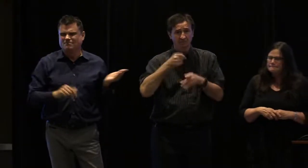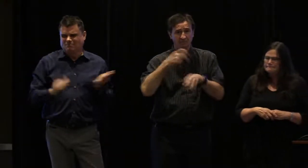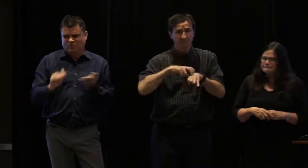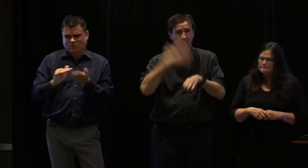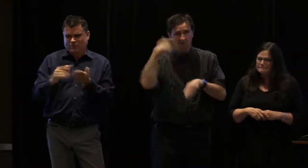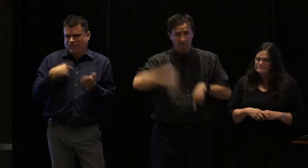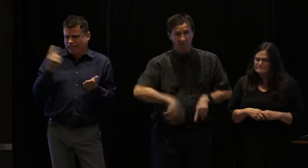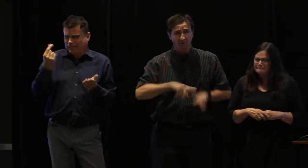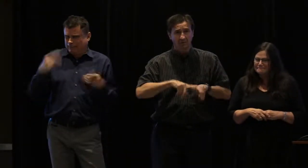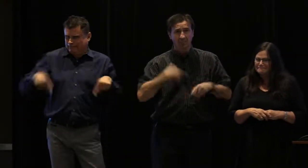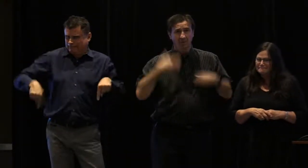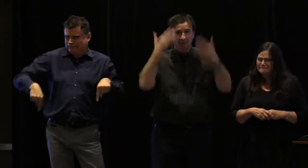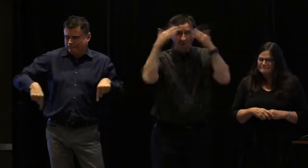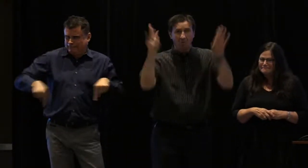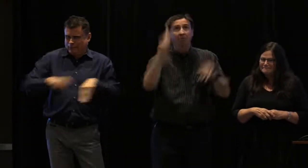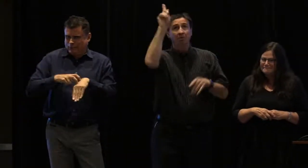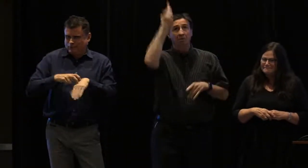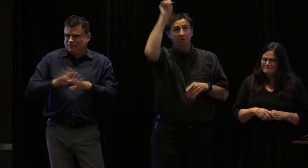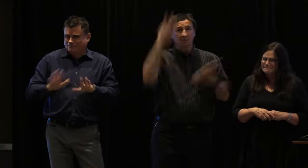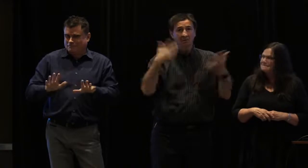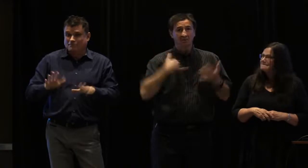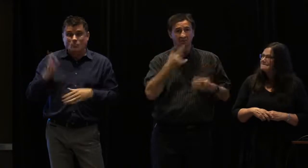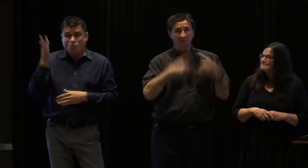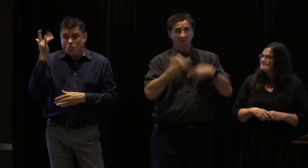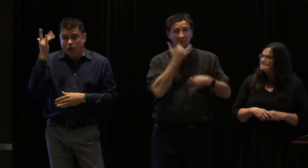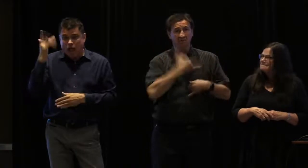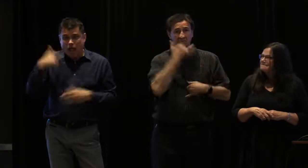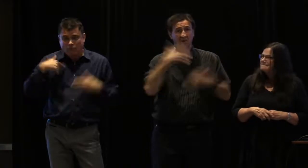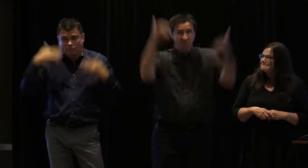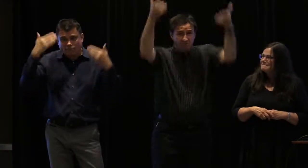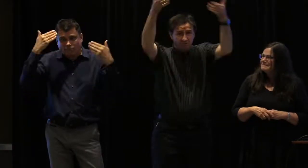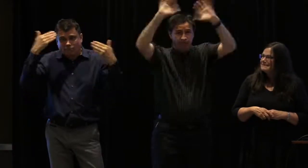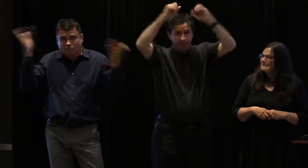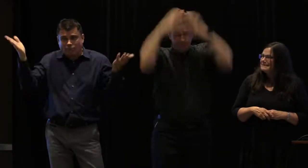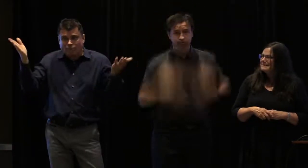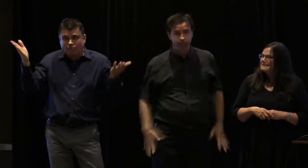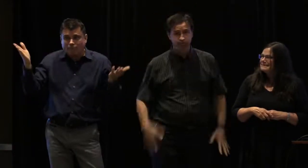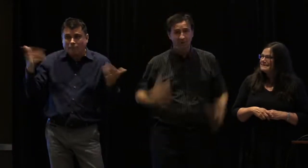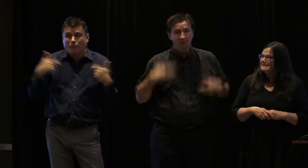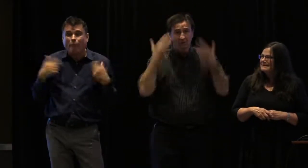you'll have to excuse me. I am very nervous. I